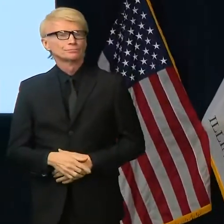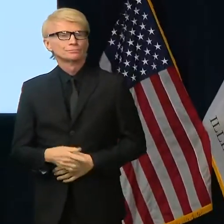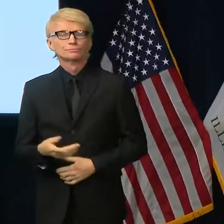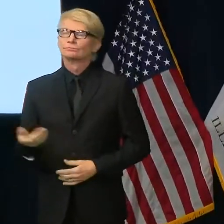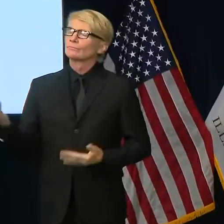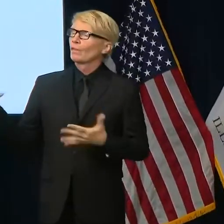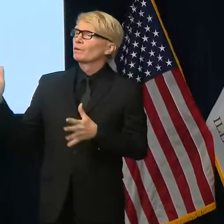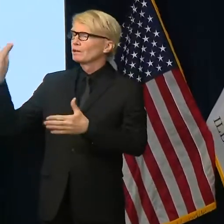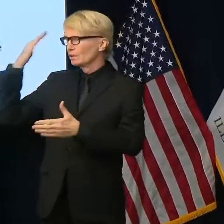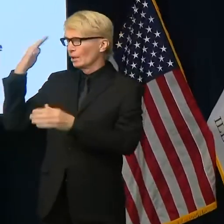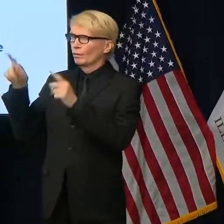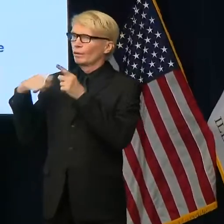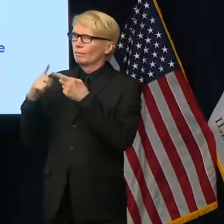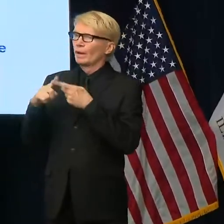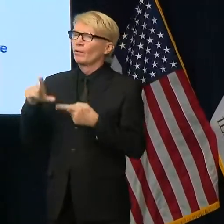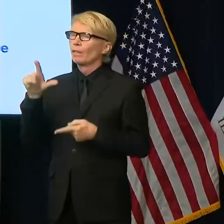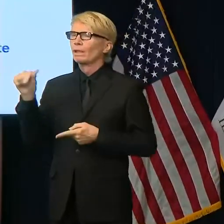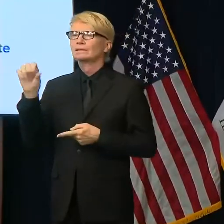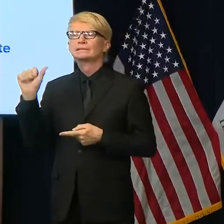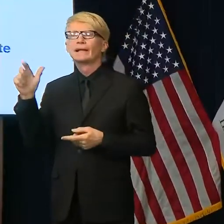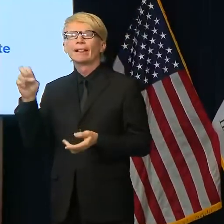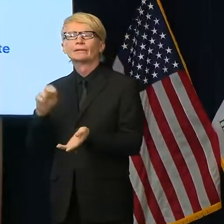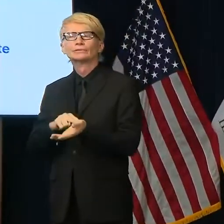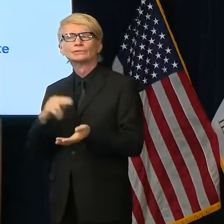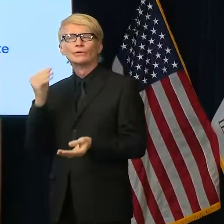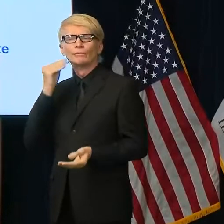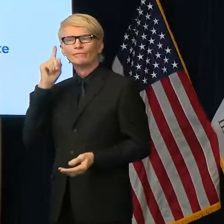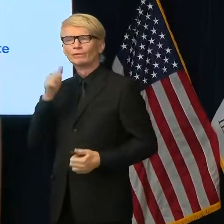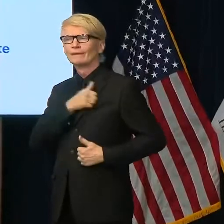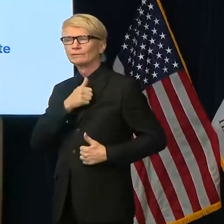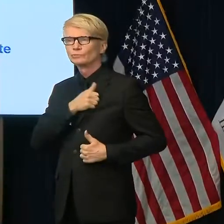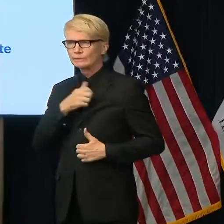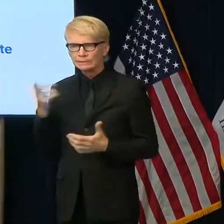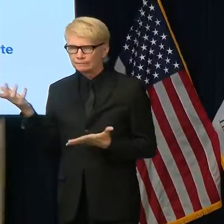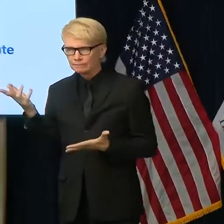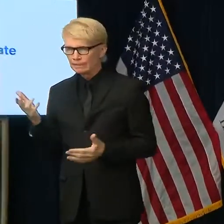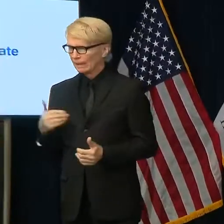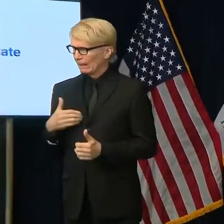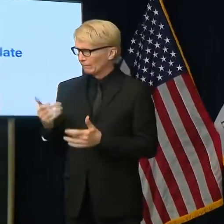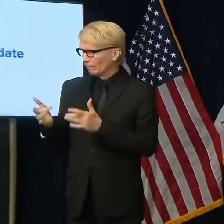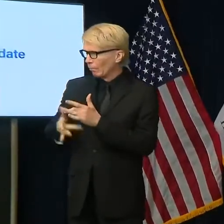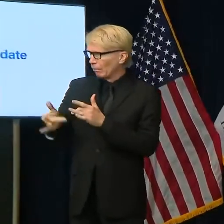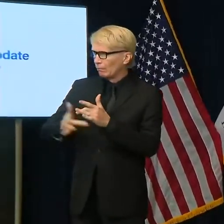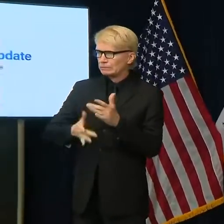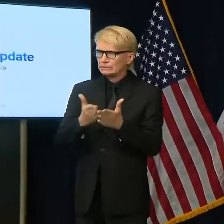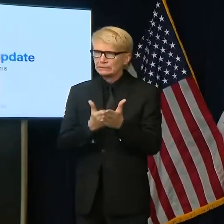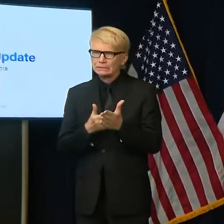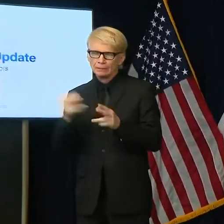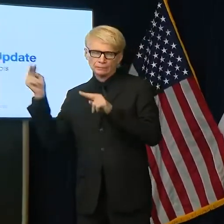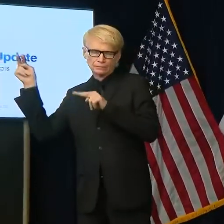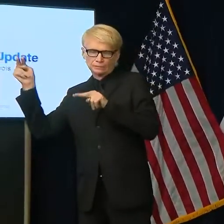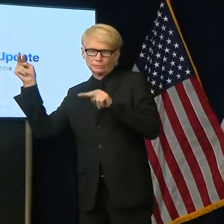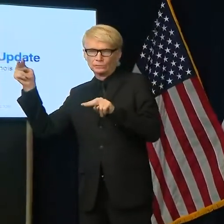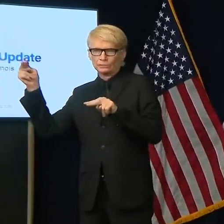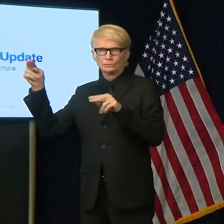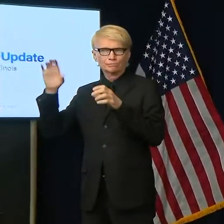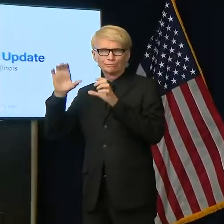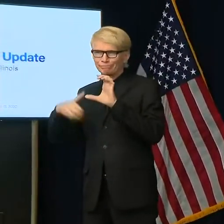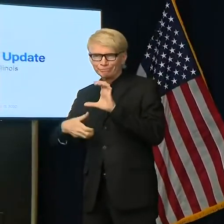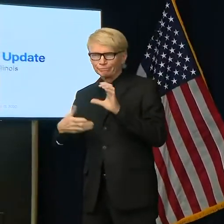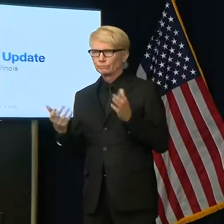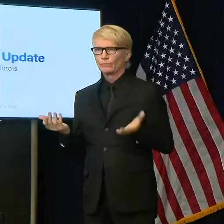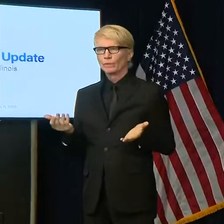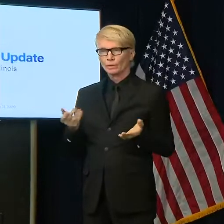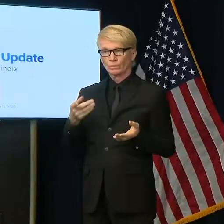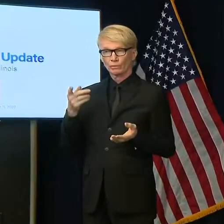about the outbreak of LaSalle, the handling of it, apparent lapses involved in the oversight there, do you bear